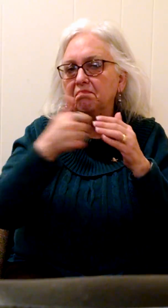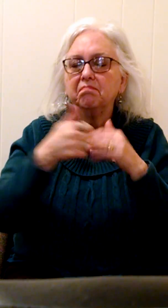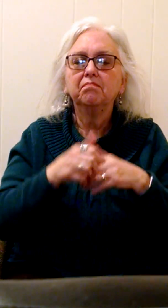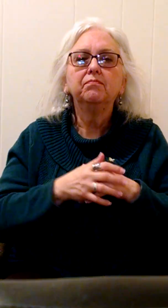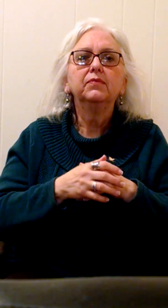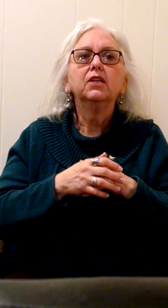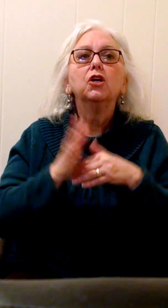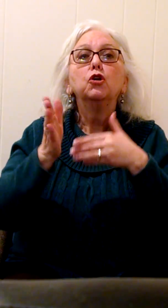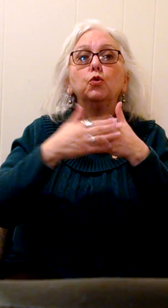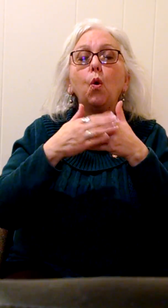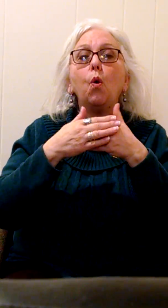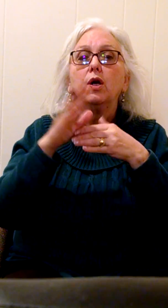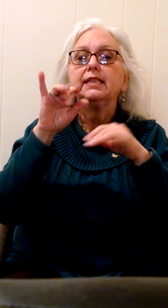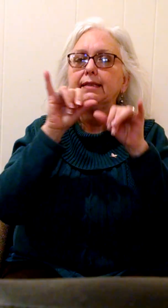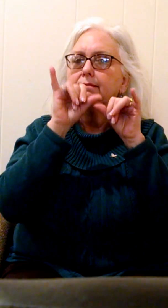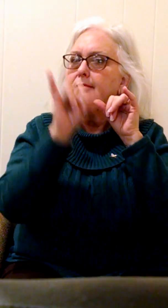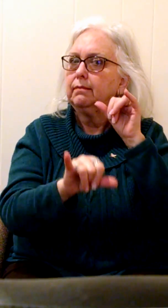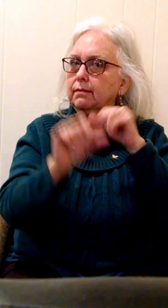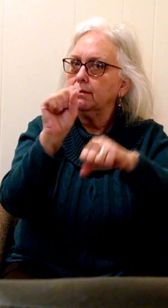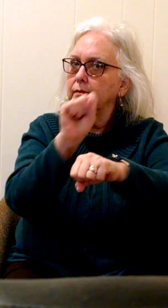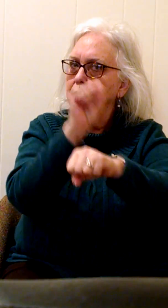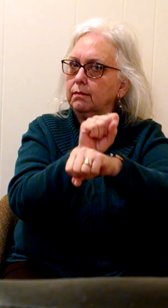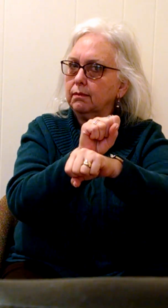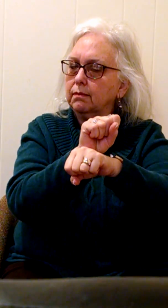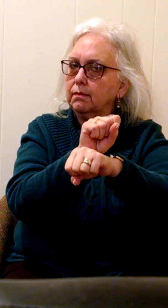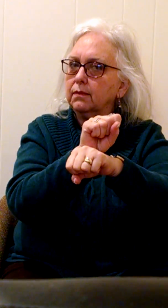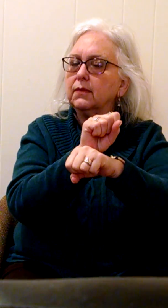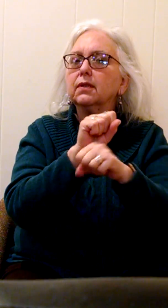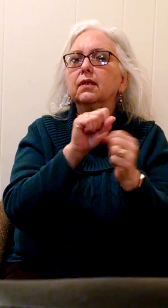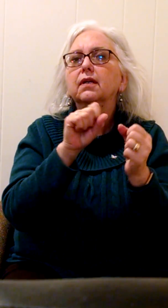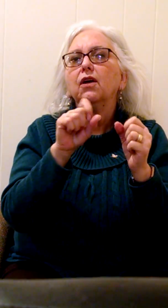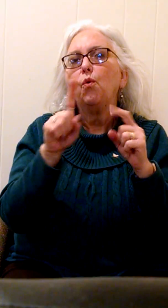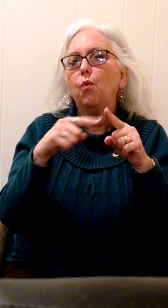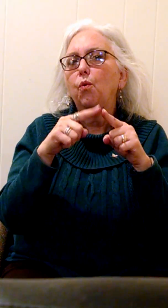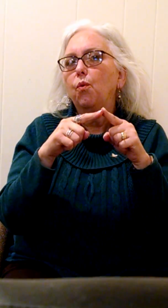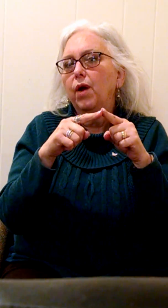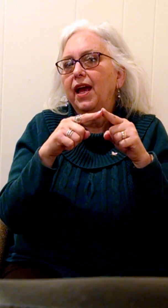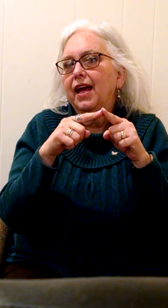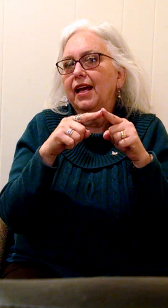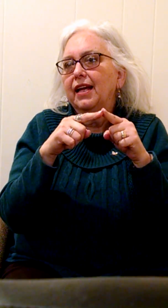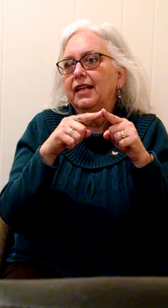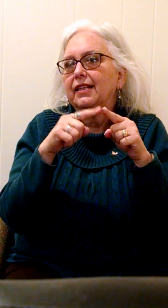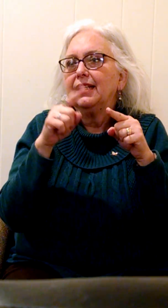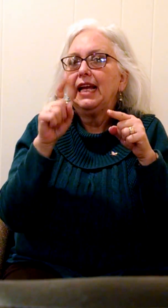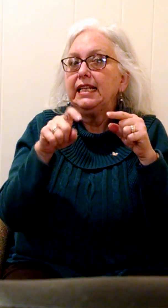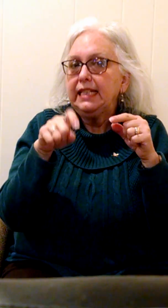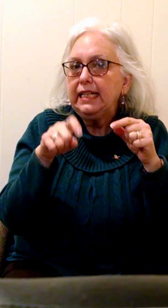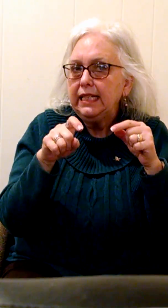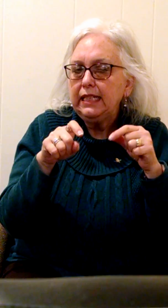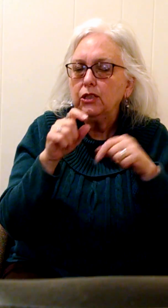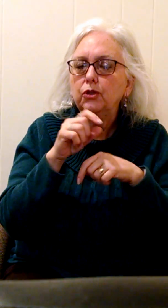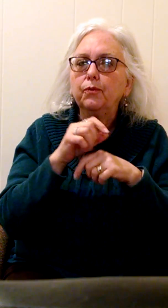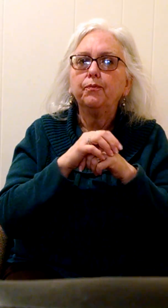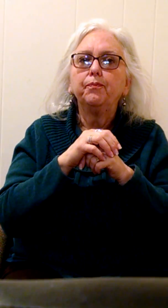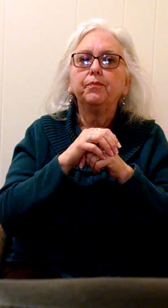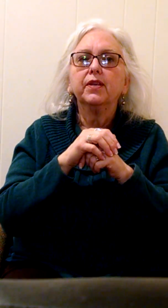Doors will remain locked on an as-needed basis as noted above for